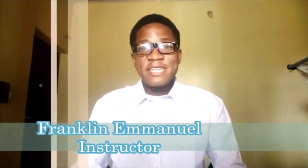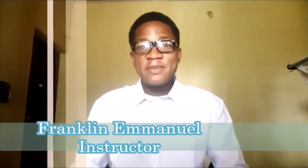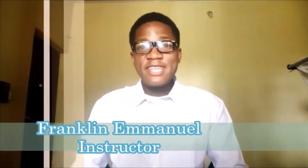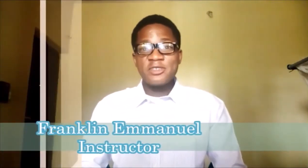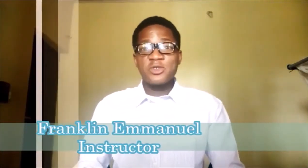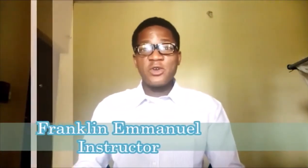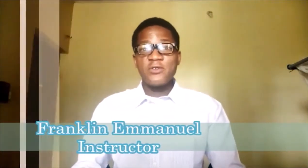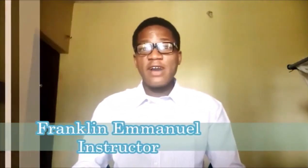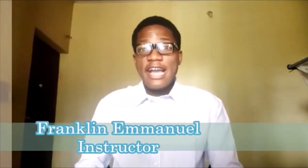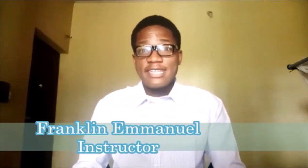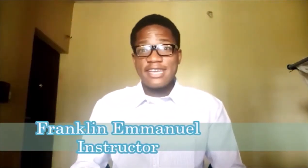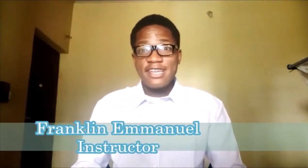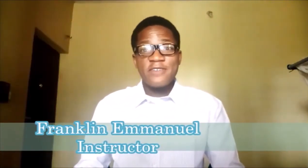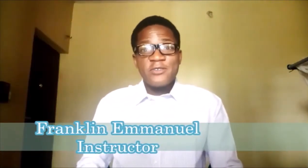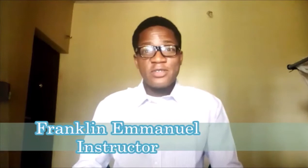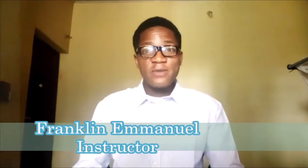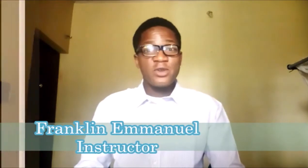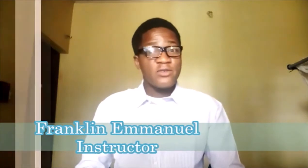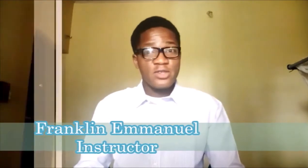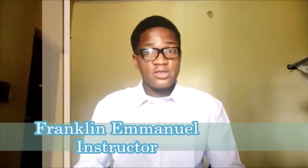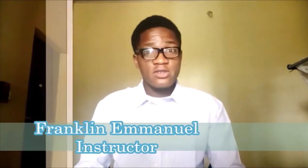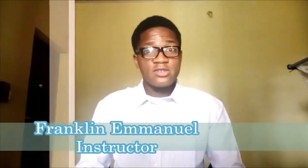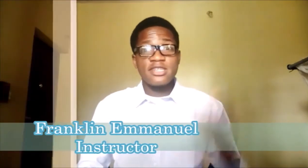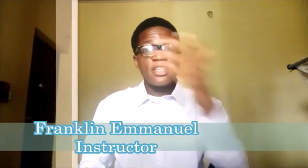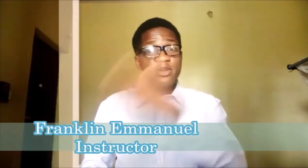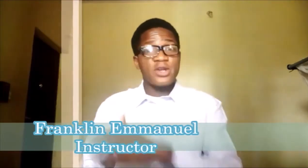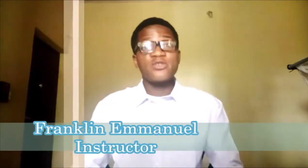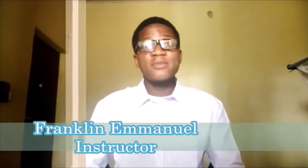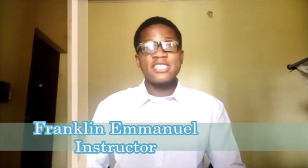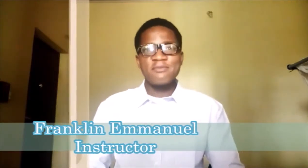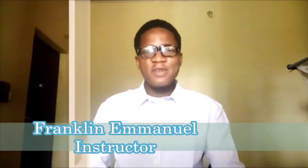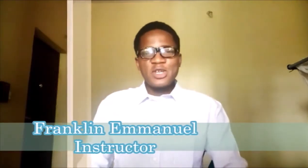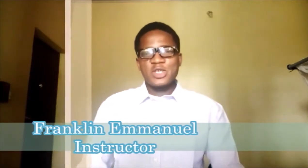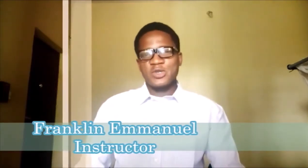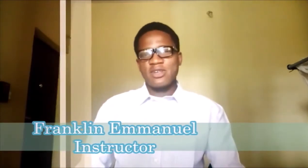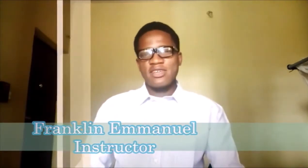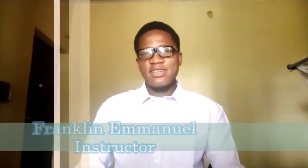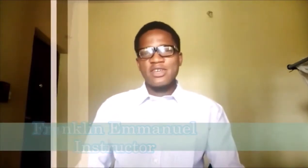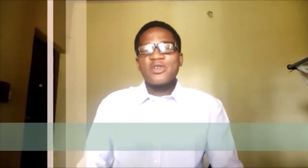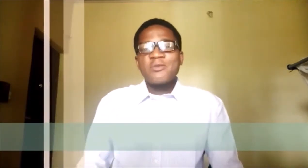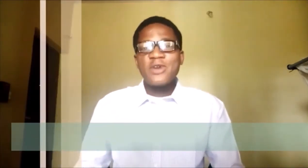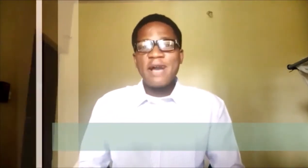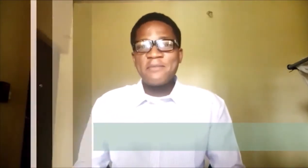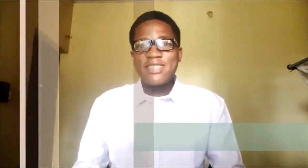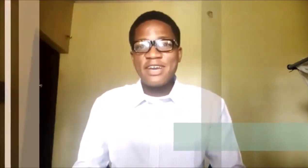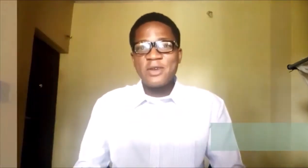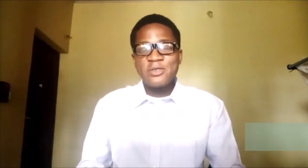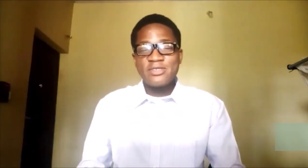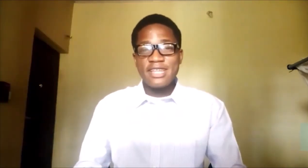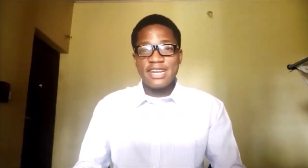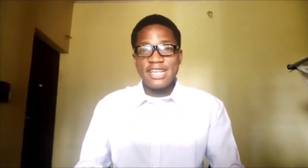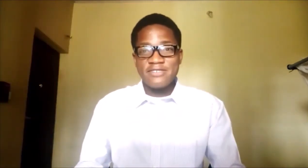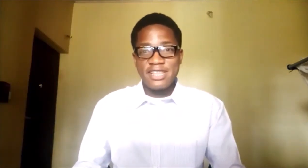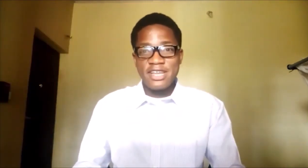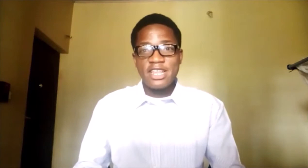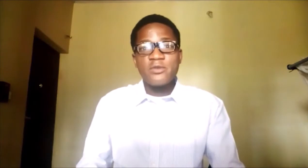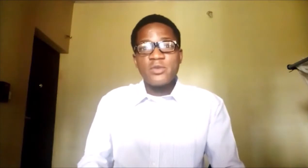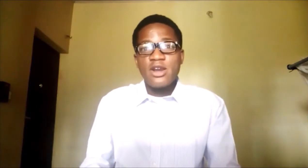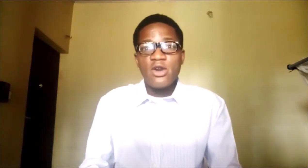and tutor for iSign, and of course, I'm one of your instructors. There's another one, you'll meet him shortly. So I'm so happy that we're going to start the class right now and that we're all going to